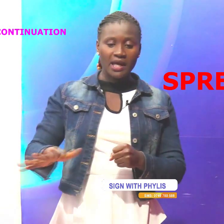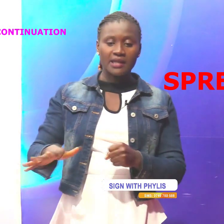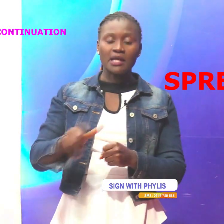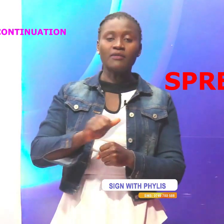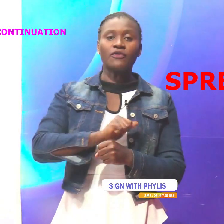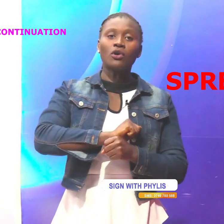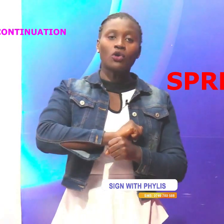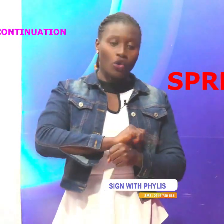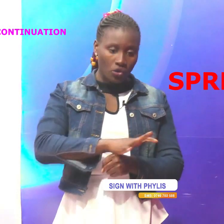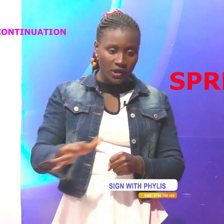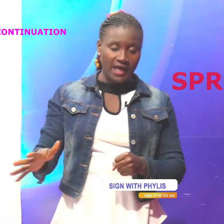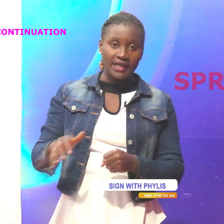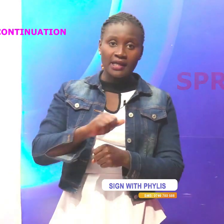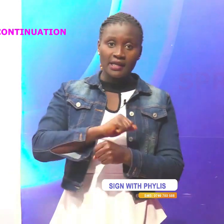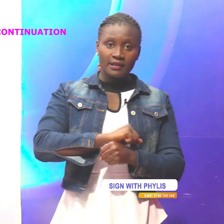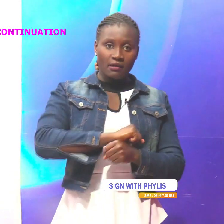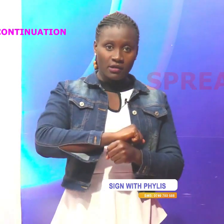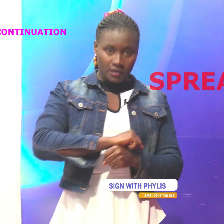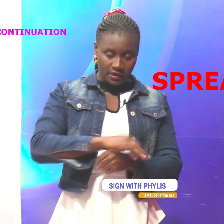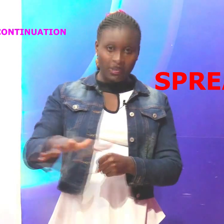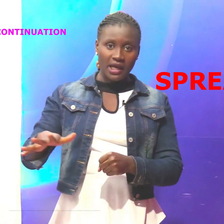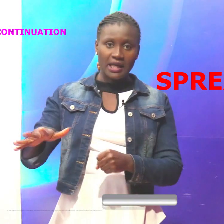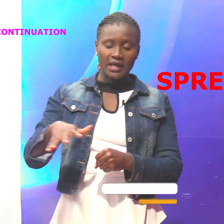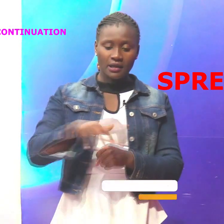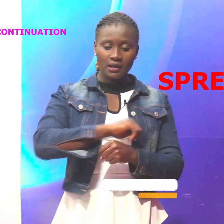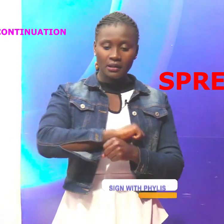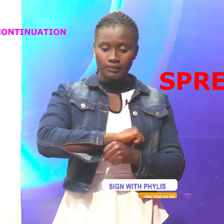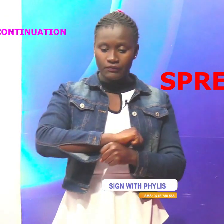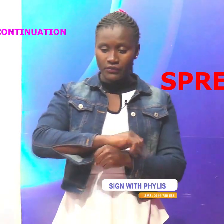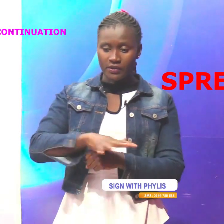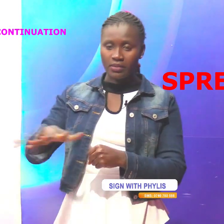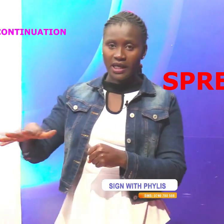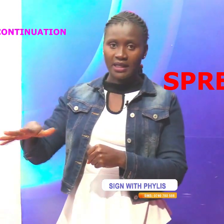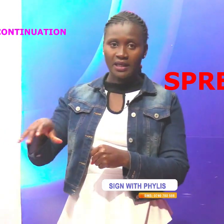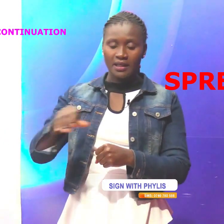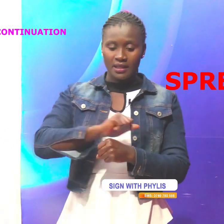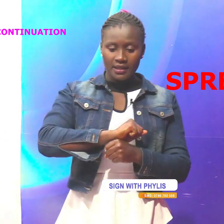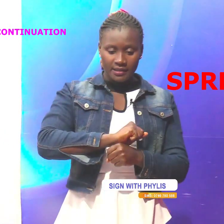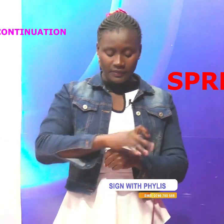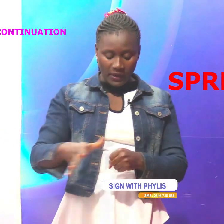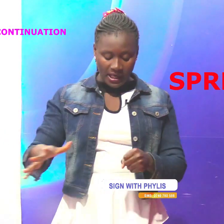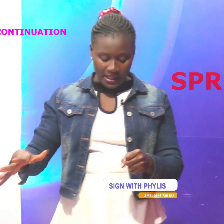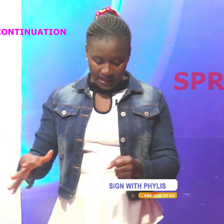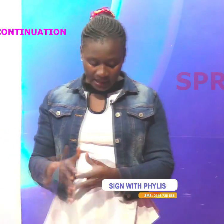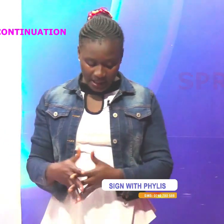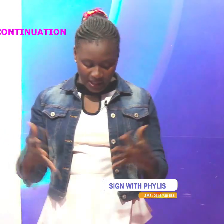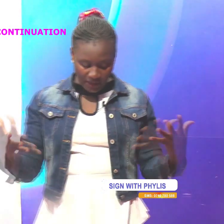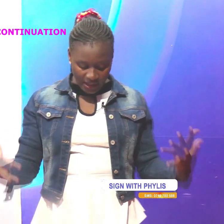same for corona. Spread. Okay, spread, spread. And then our